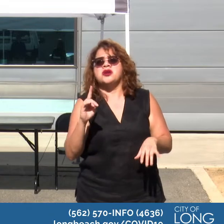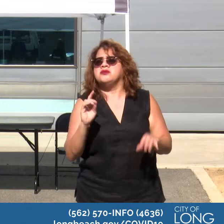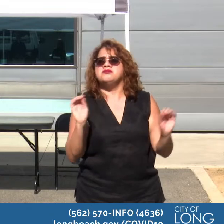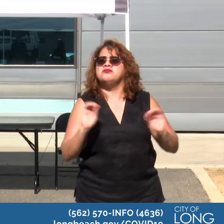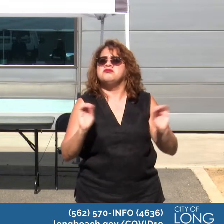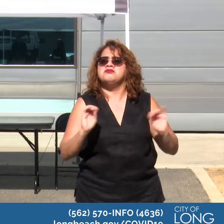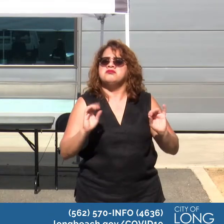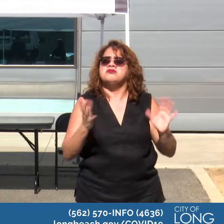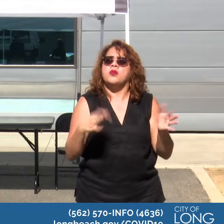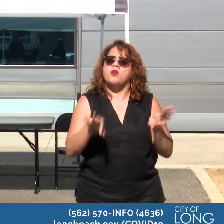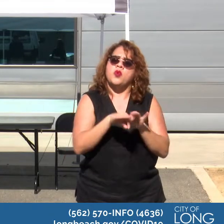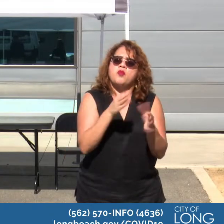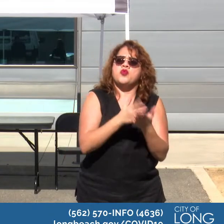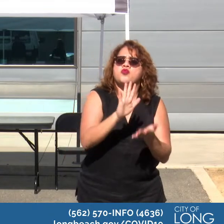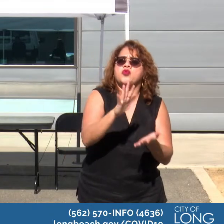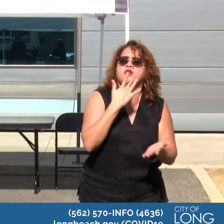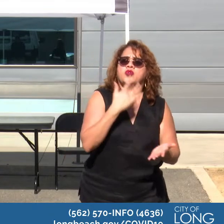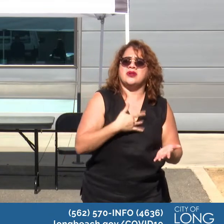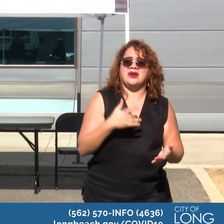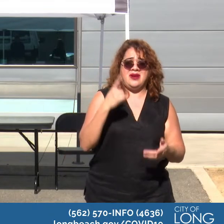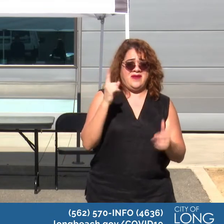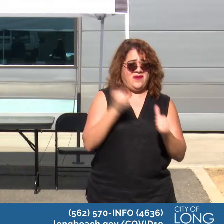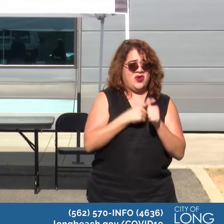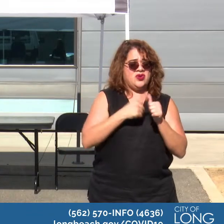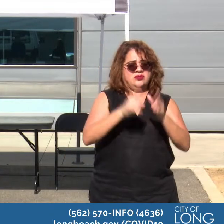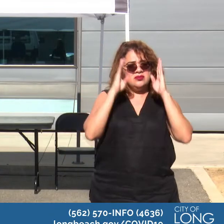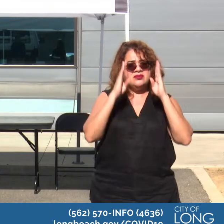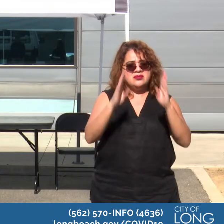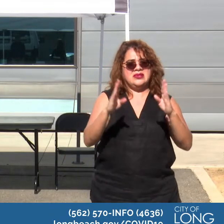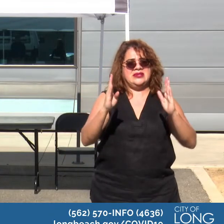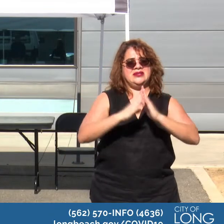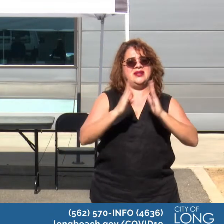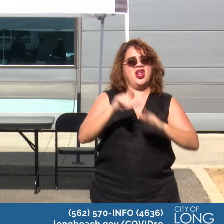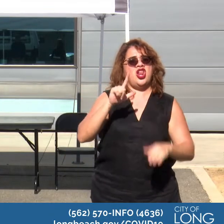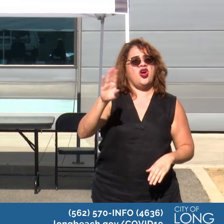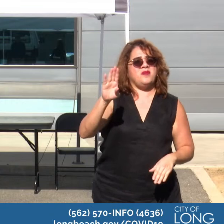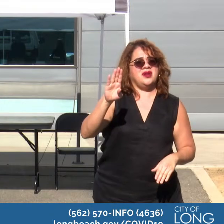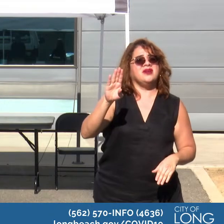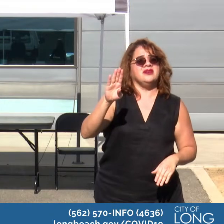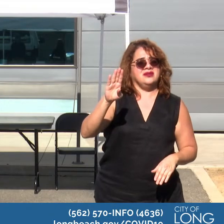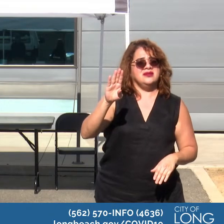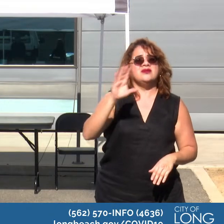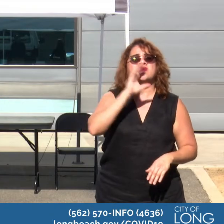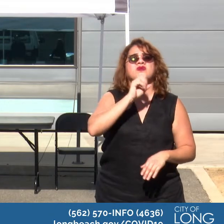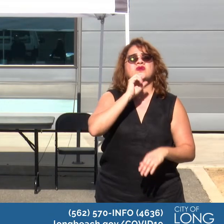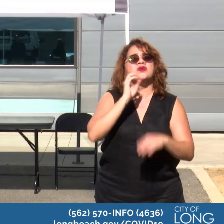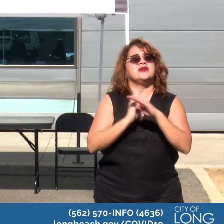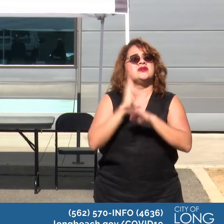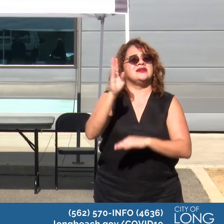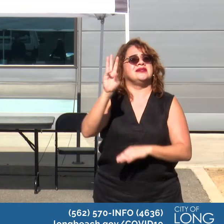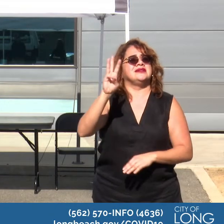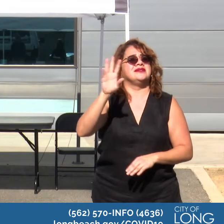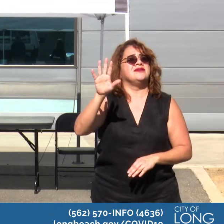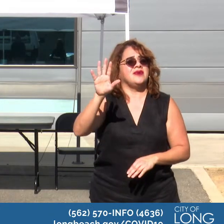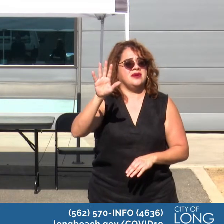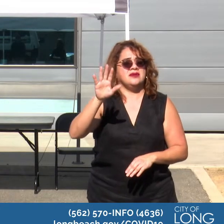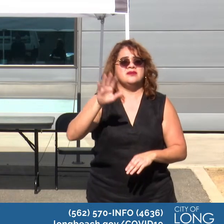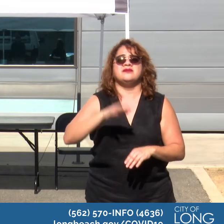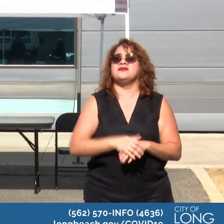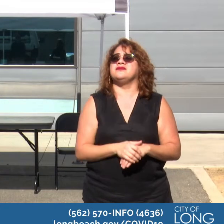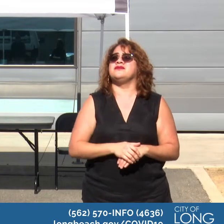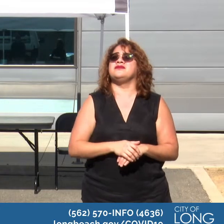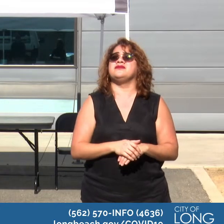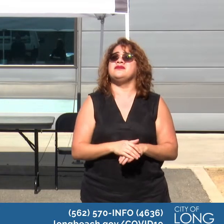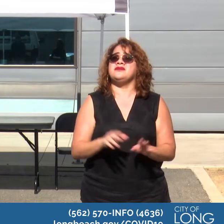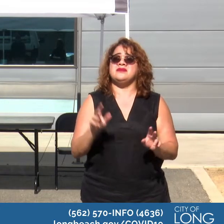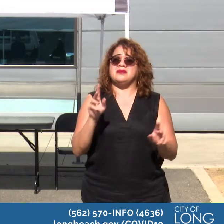only in the city of Long Beach right now as well, if you are over the age of 65. In terms of how do we make sure people don't jump the line, so